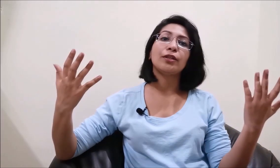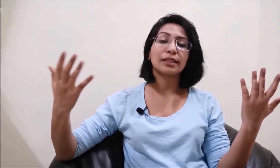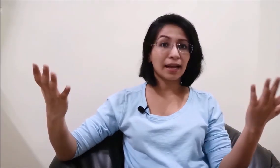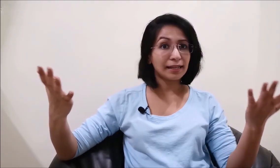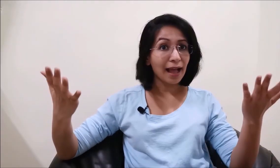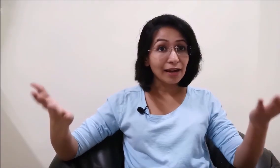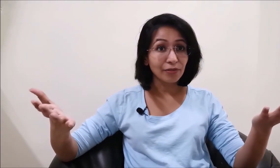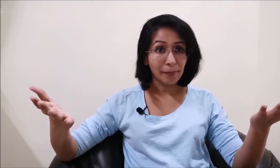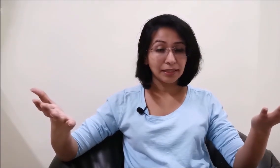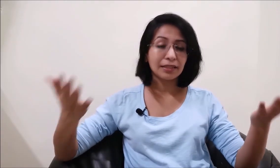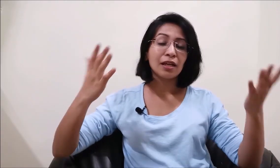you're signing alphabets,